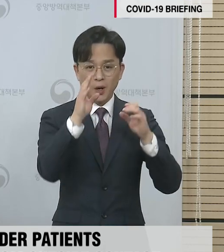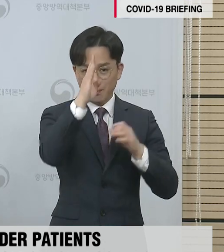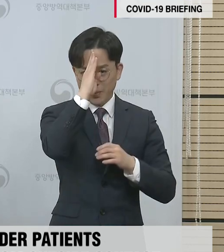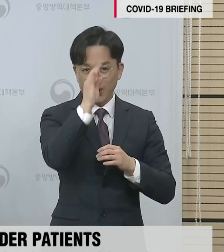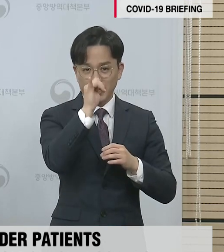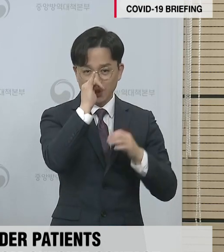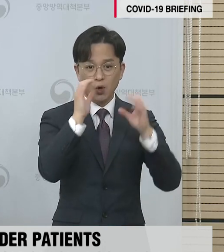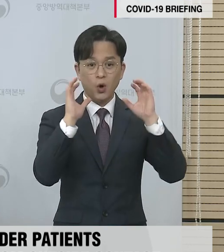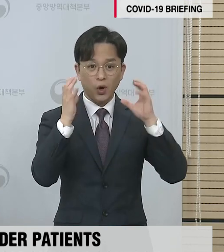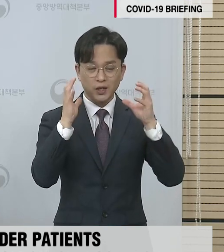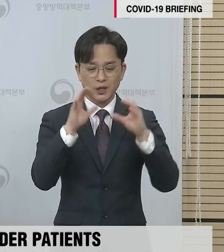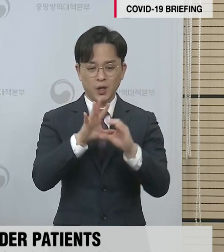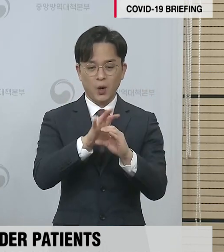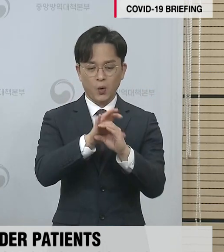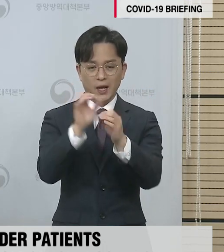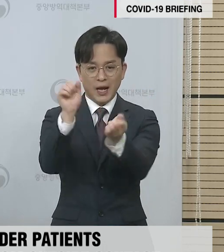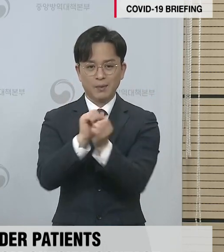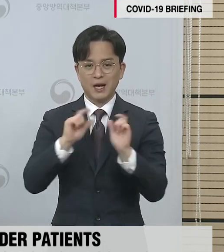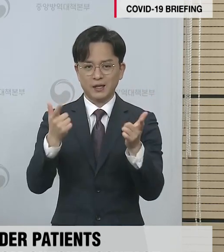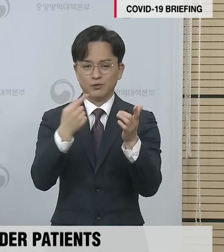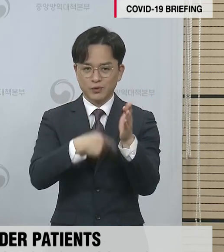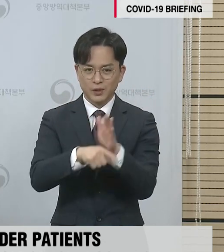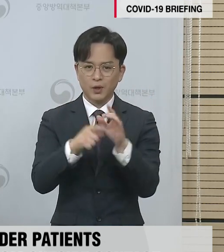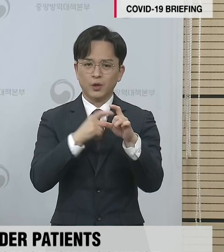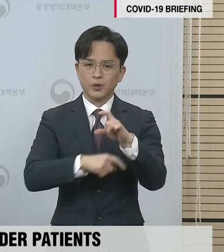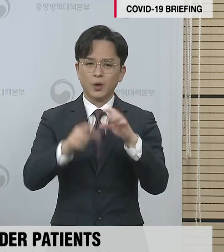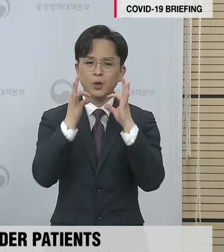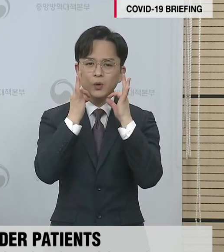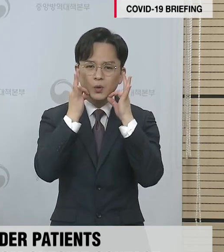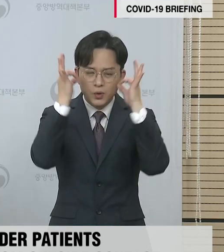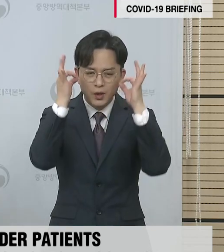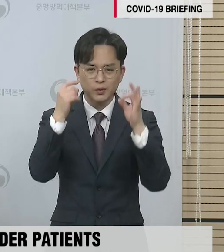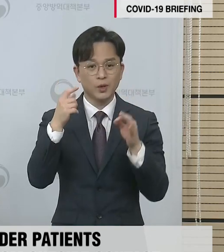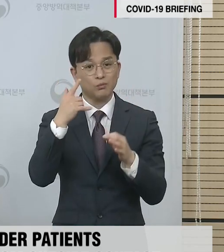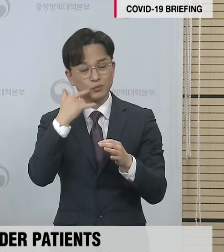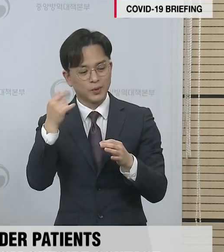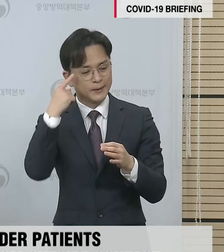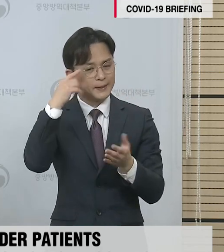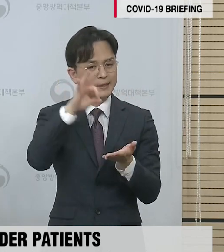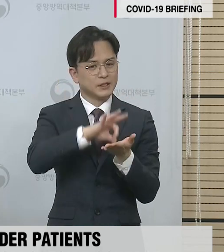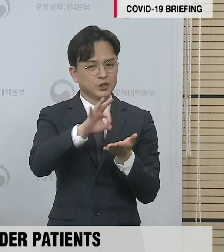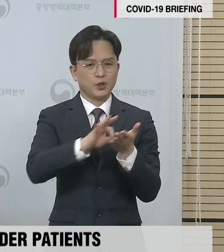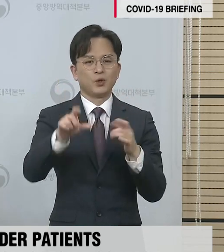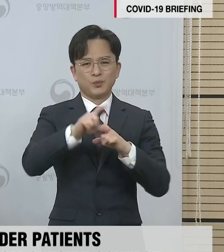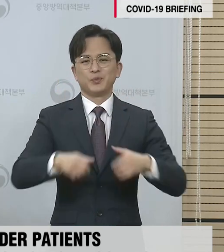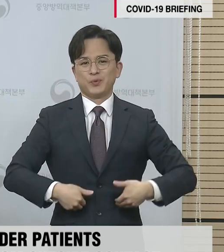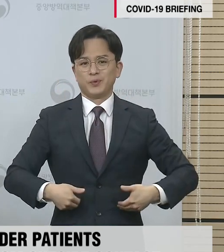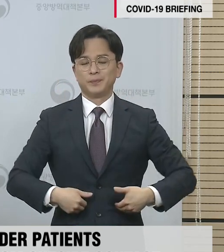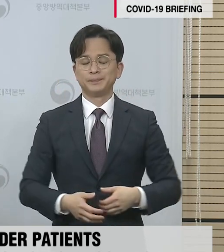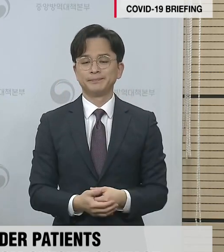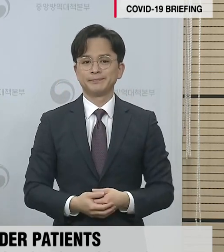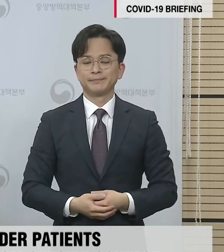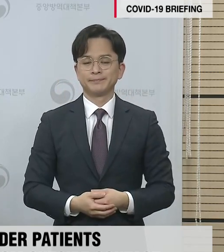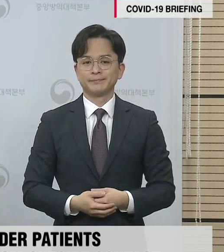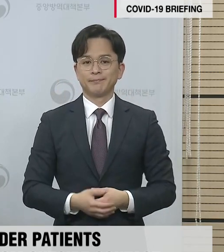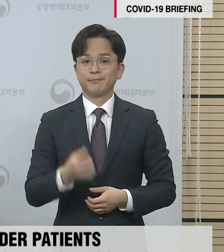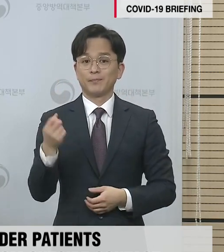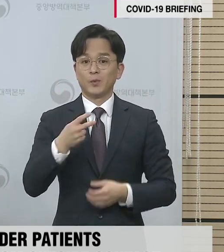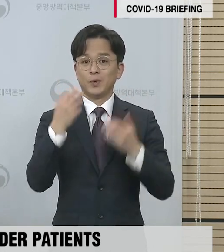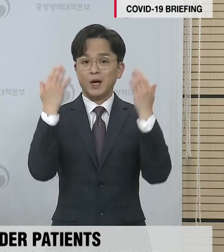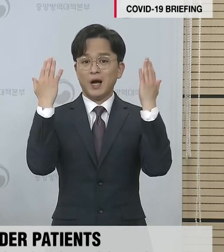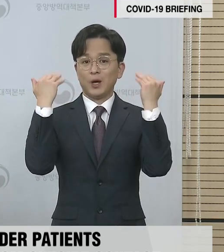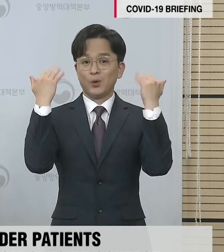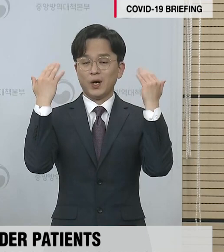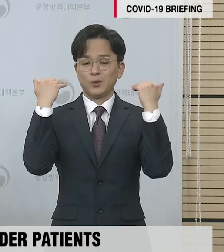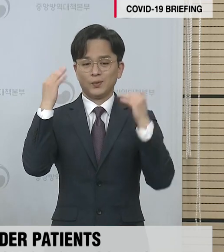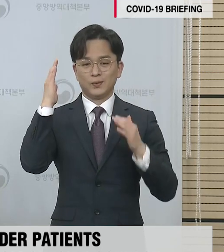critical conditions. So we ask for particular precautions if there are children with such underlying illnesses. Moreover, in